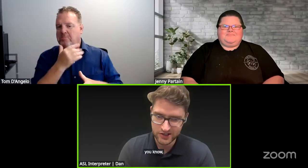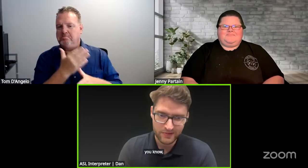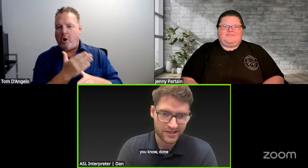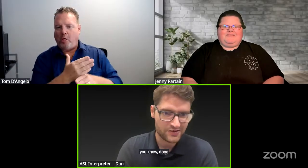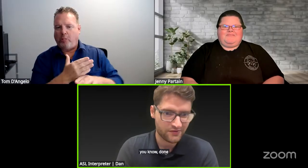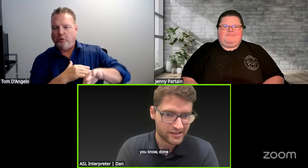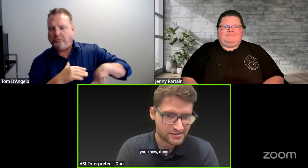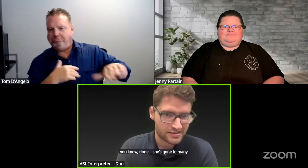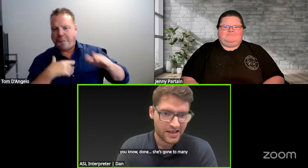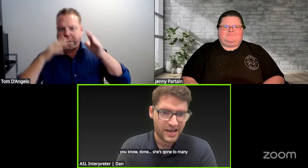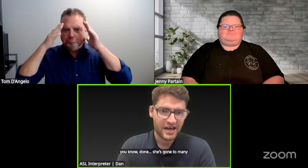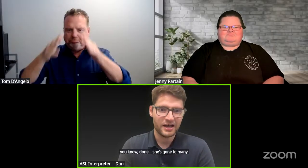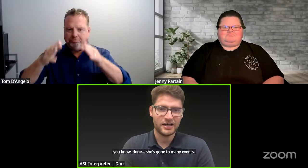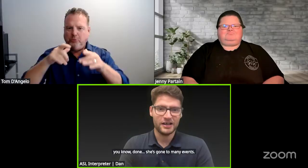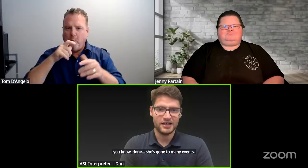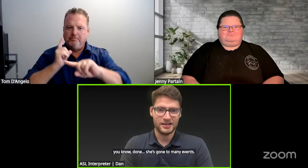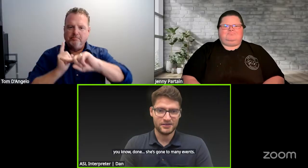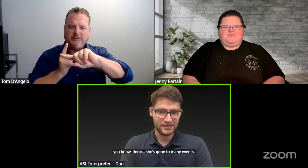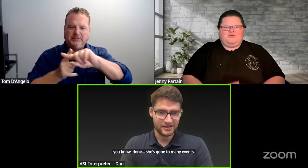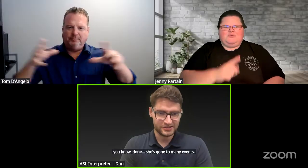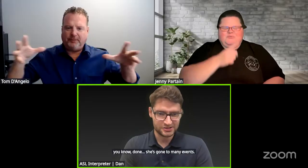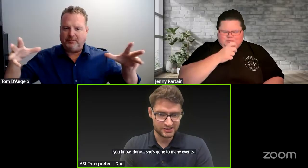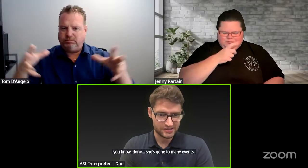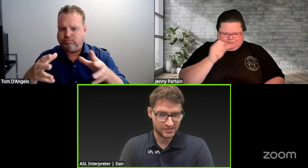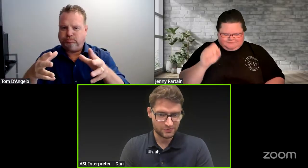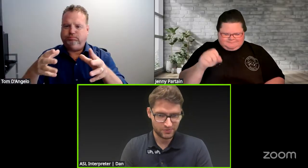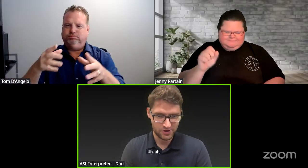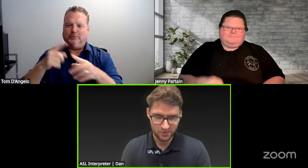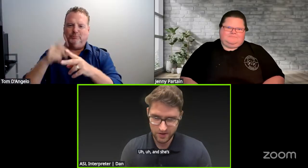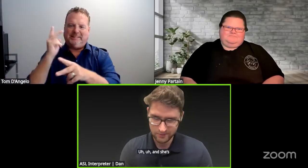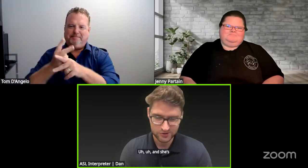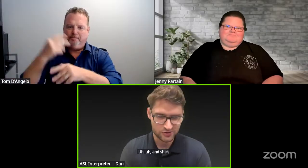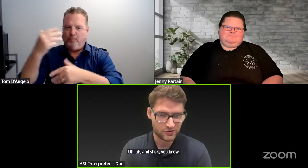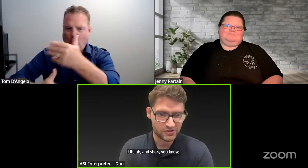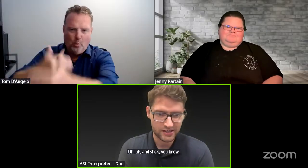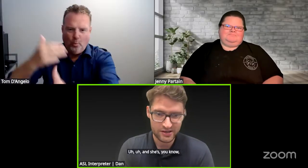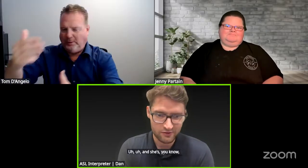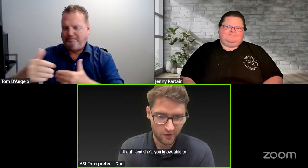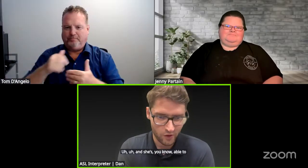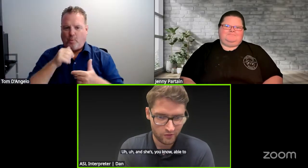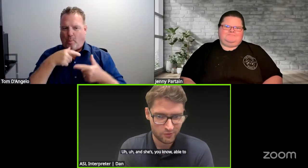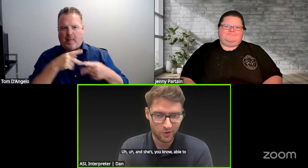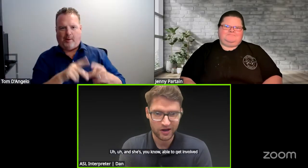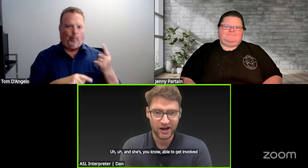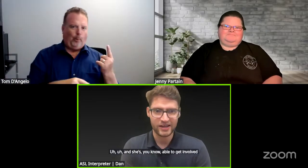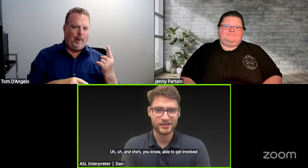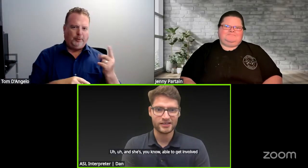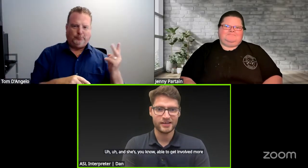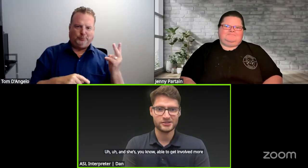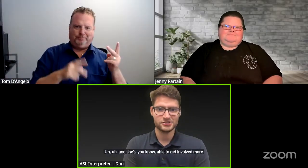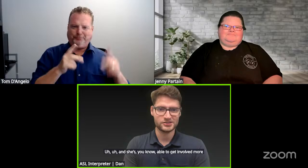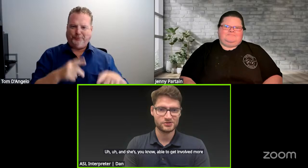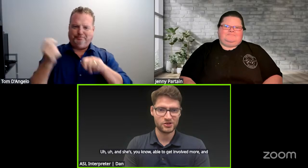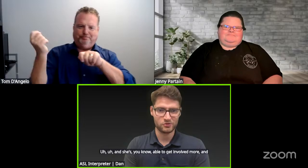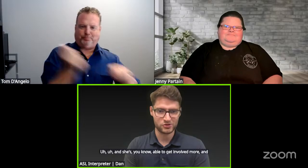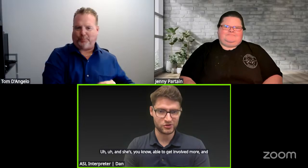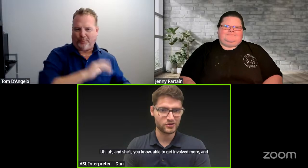she's gone to many events, uh, uh, and she's, able to get involved more,